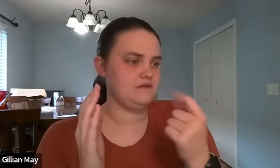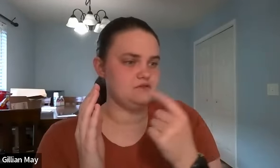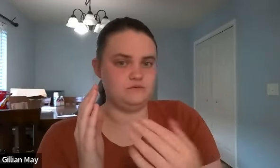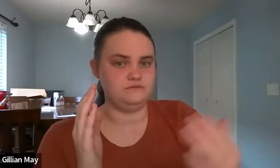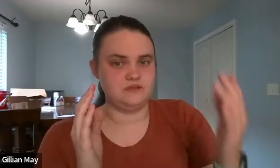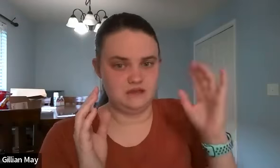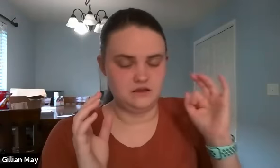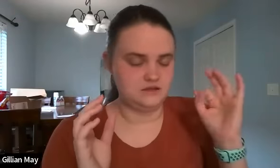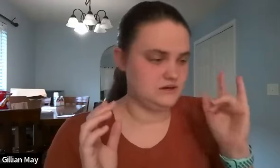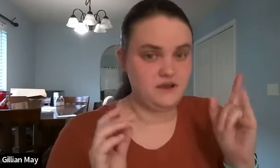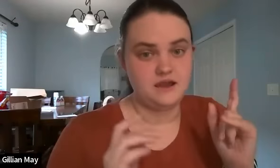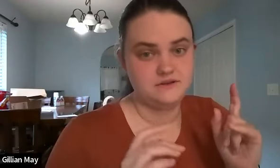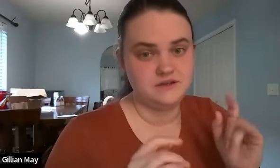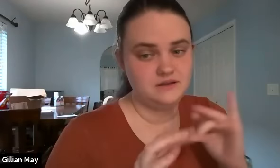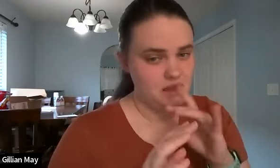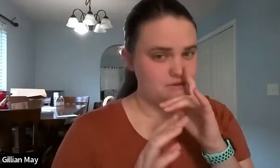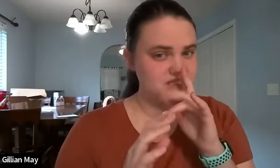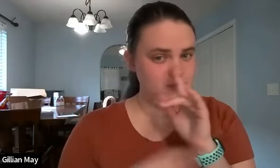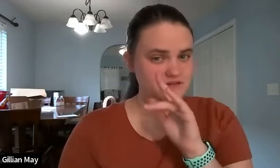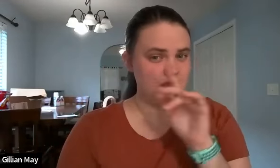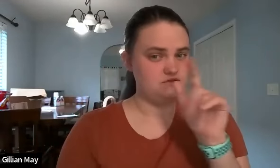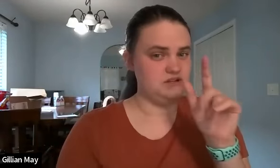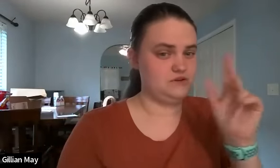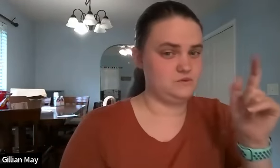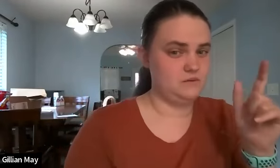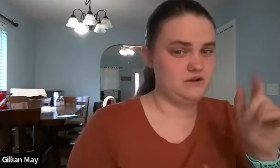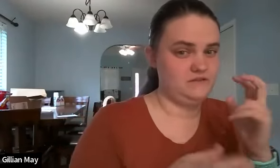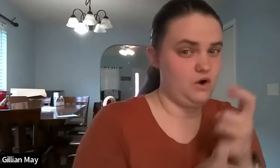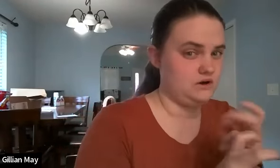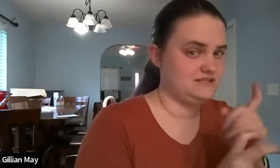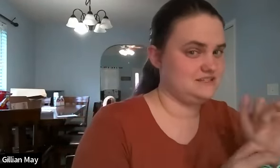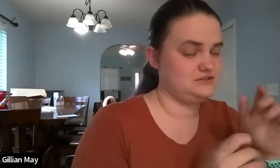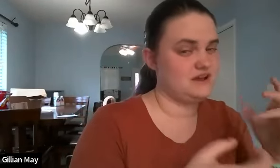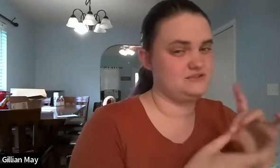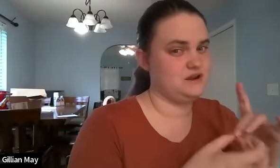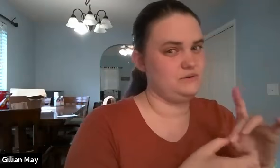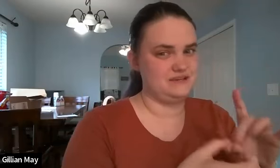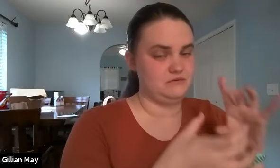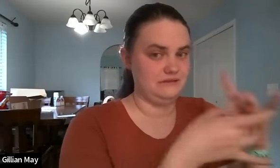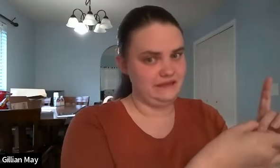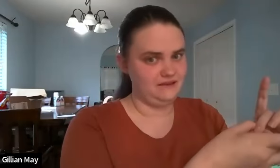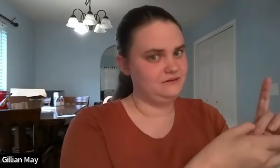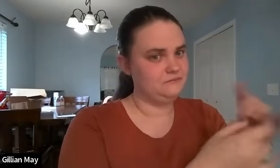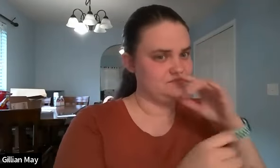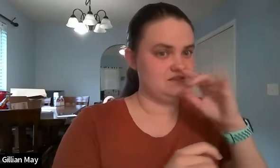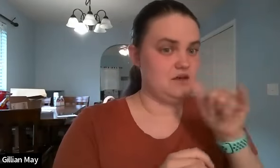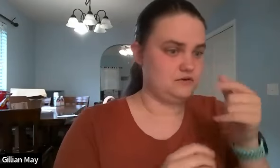11 through 25. I always think 25, 23, and 21 are like the hardest because their signs are not always like related to the other